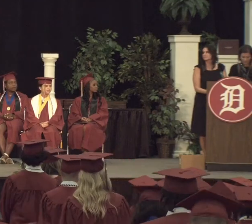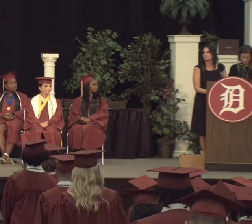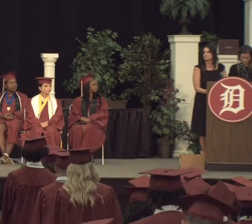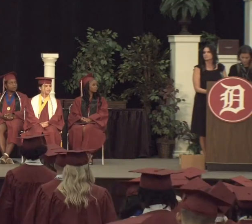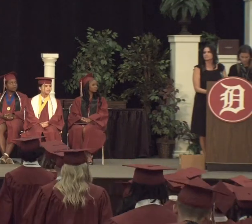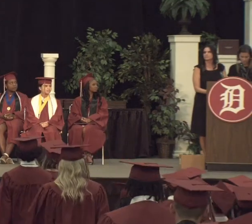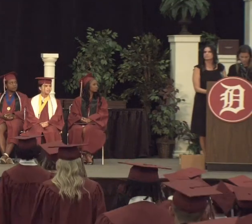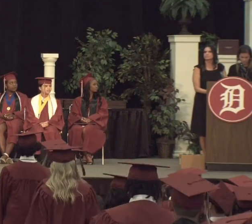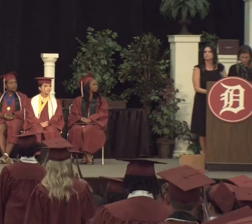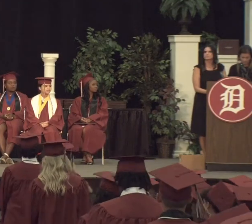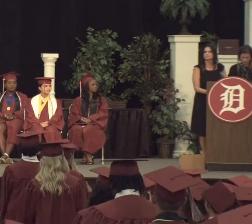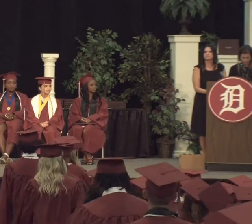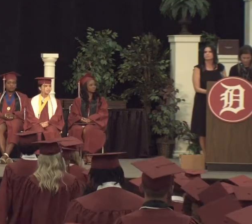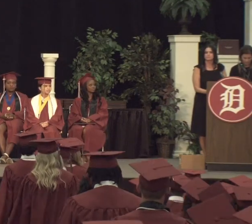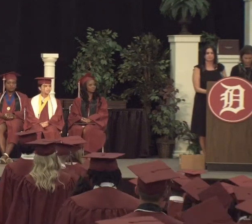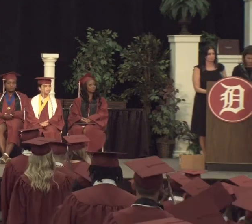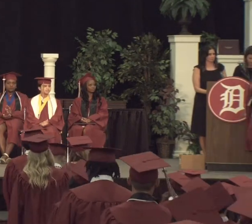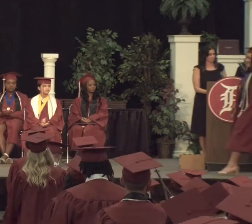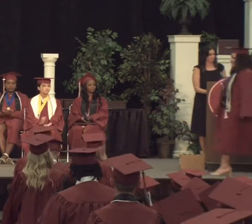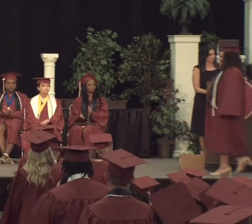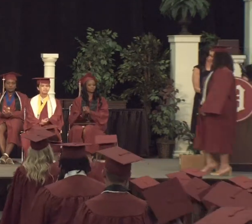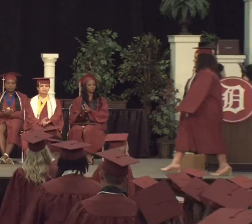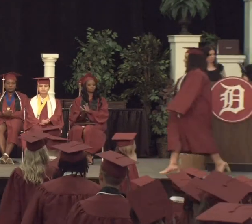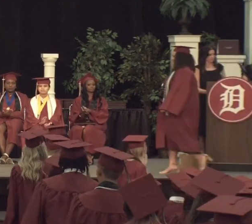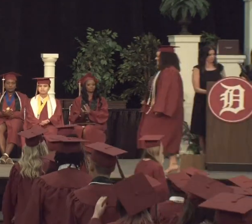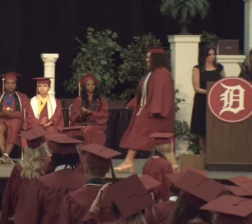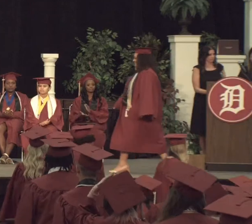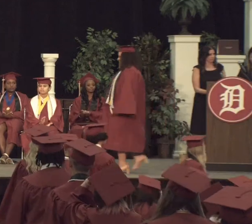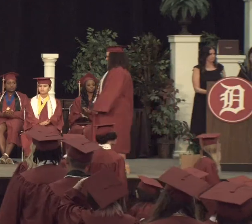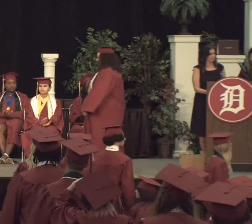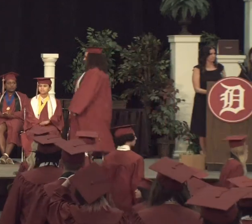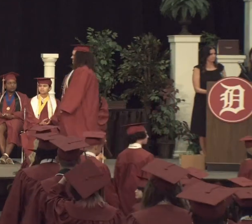Adriana Gilmore, magna cum laude.